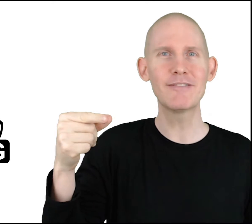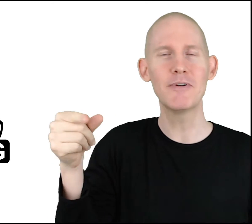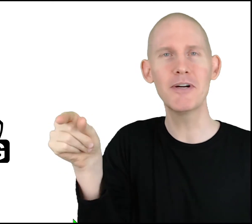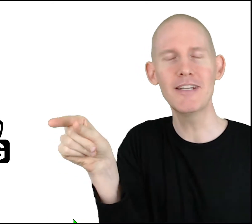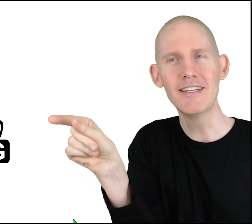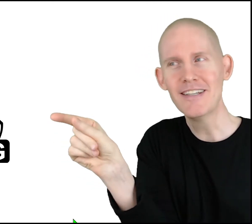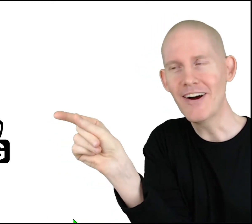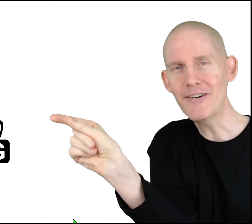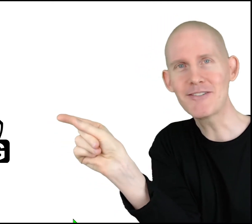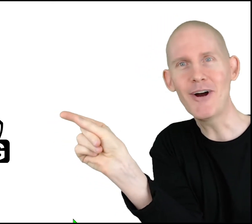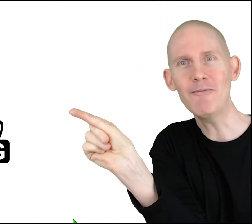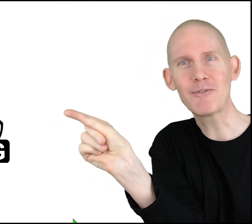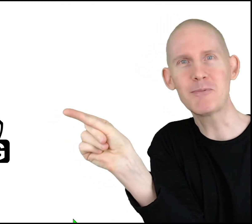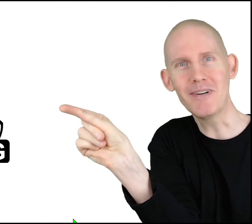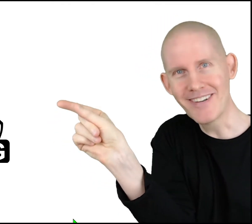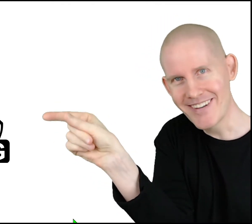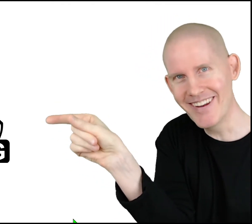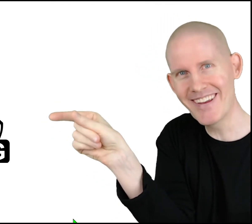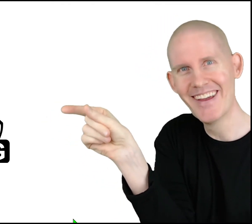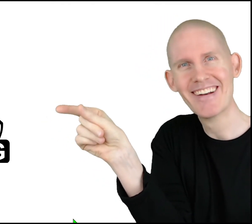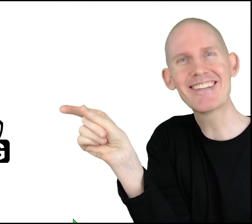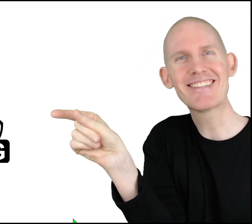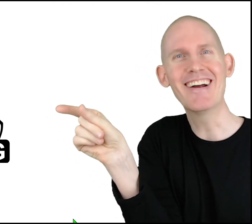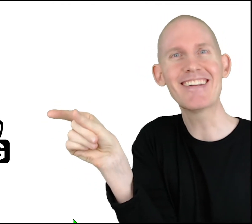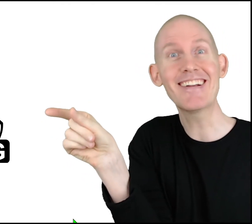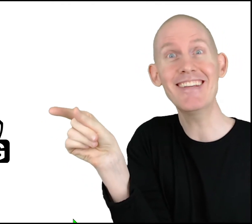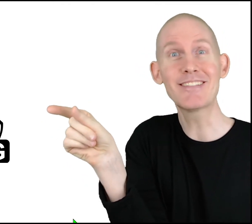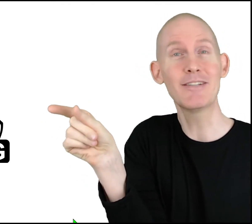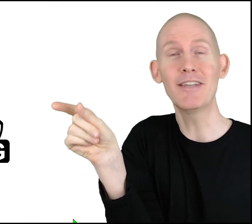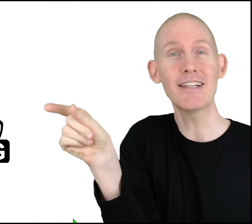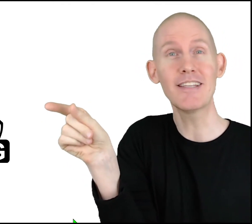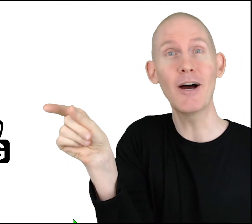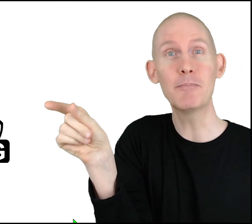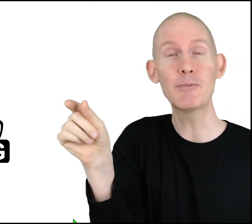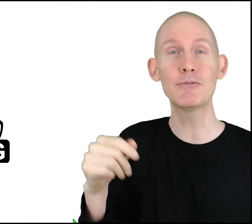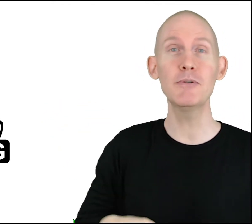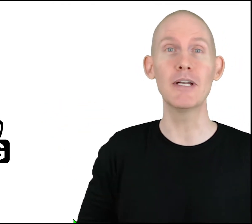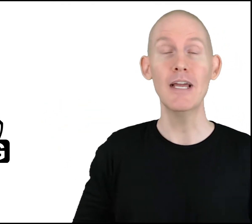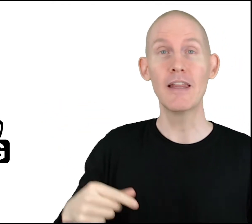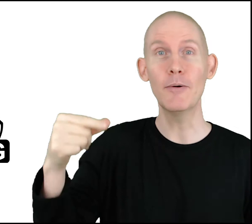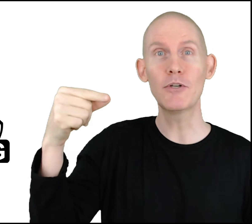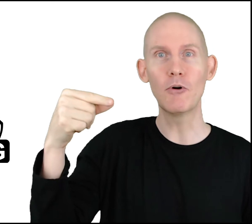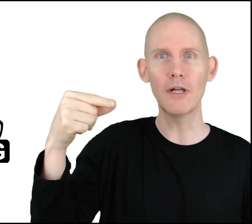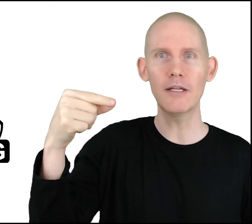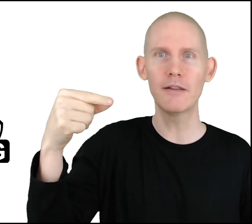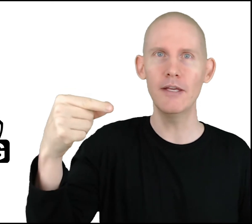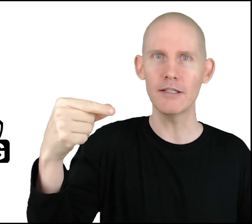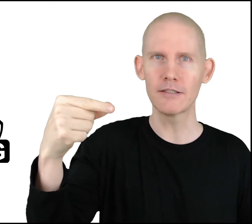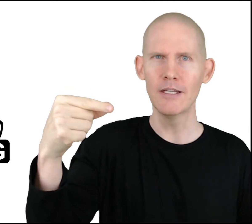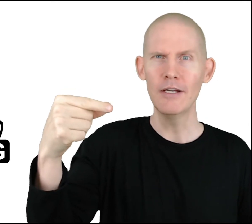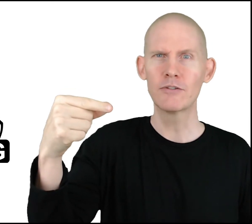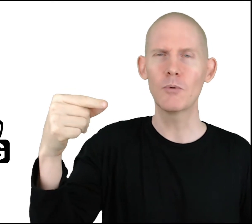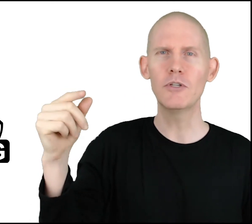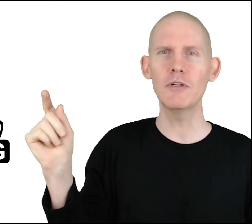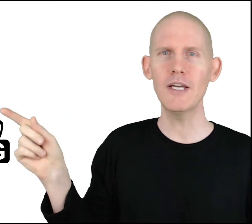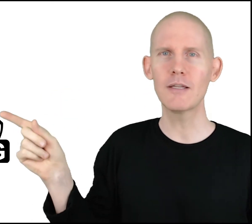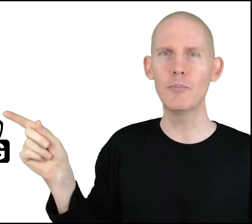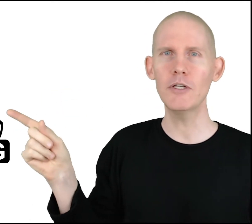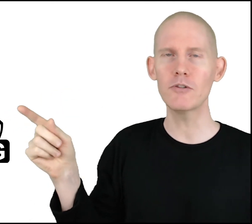very uncomfortable to sign it like this, and that's not how people do it. They would go like this. So when you look at the picture here,